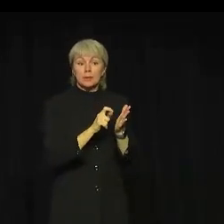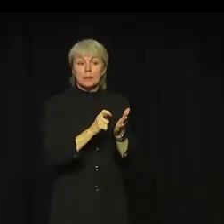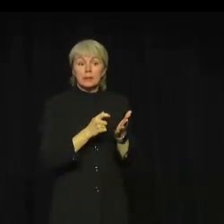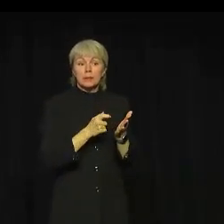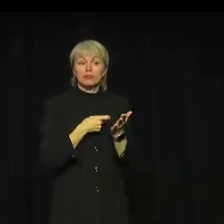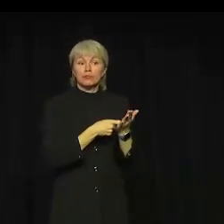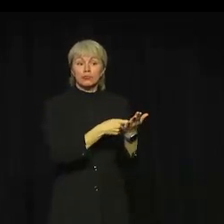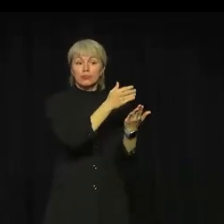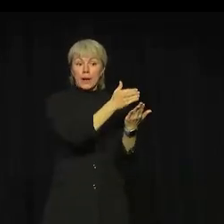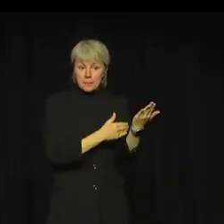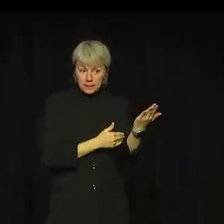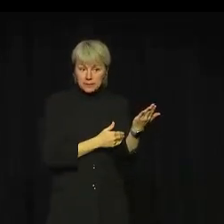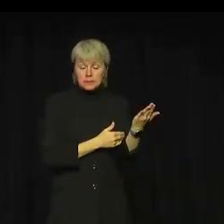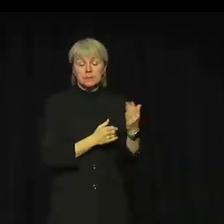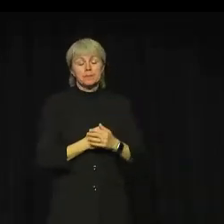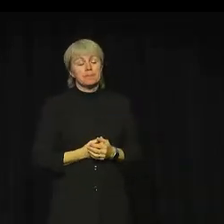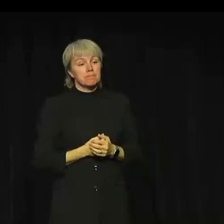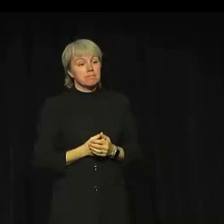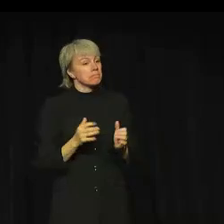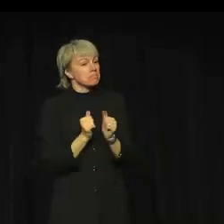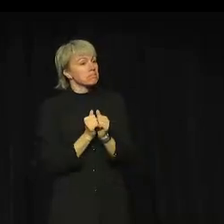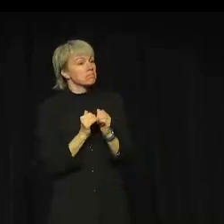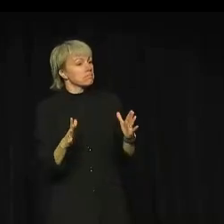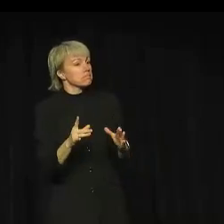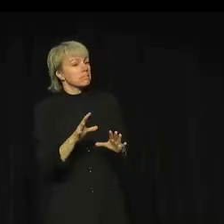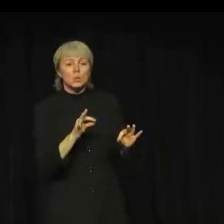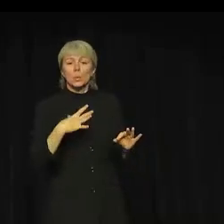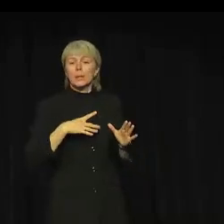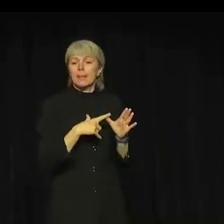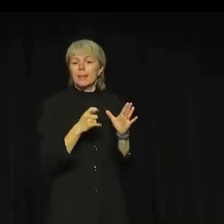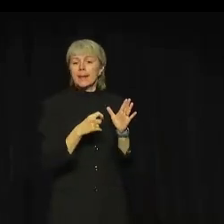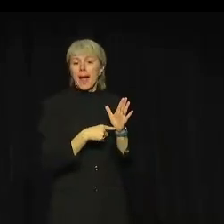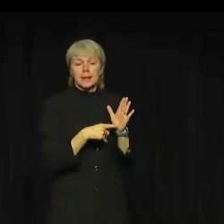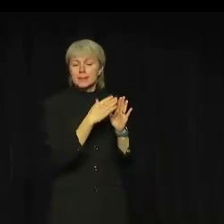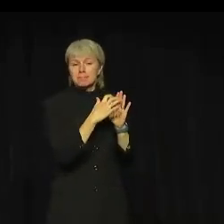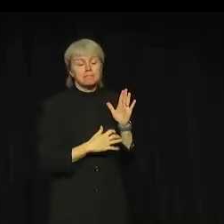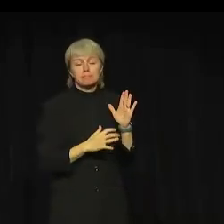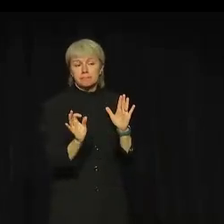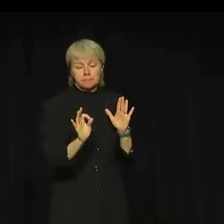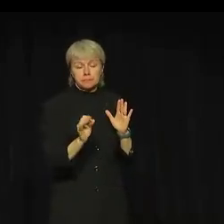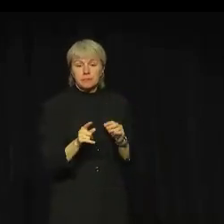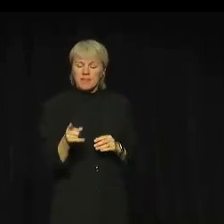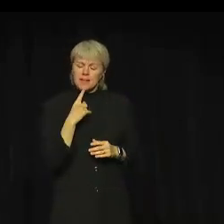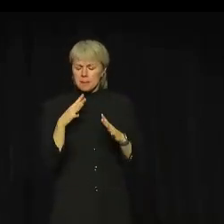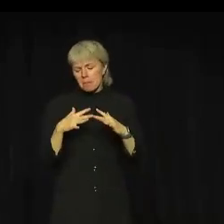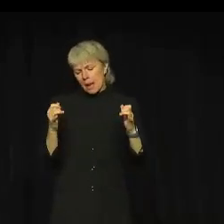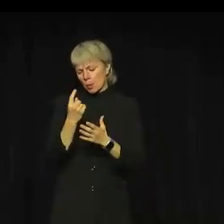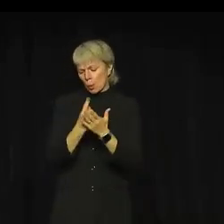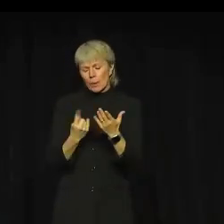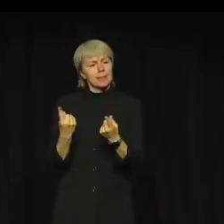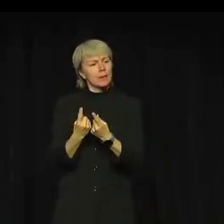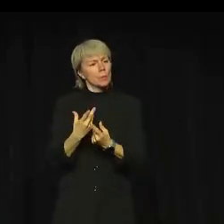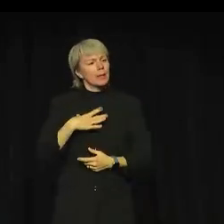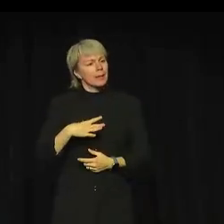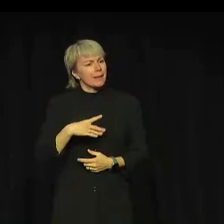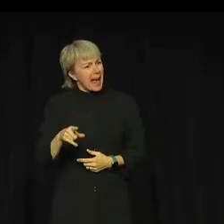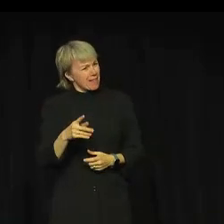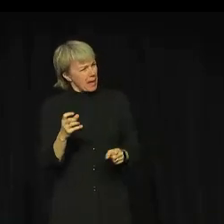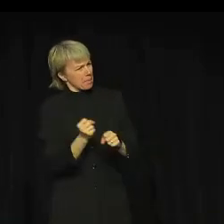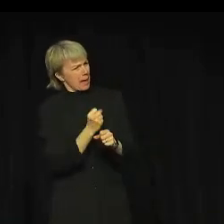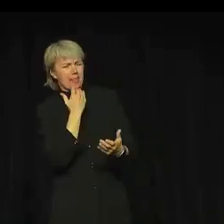Australian Human Rights Act, saying that Parliament is all we need, and even made the astonishing claim that Australia has a,